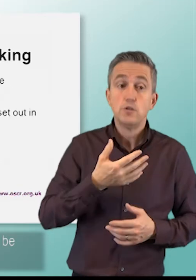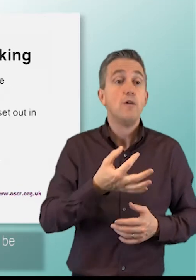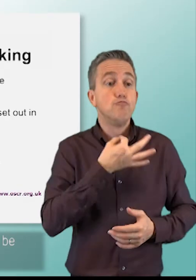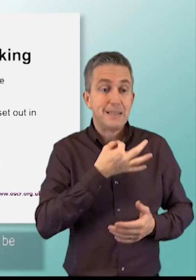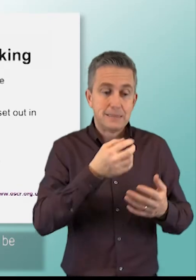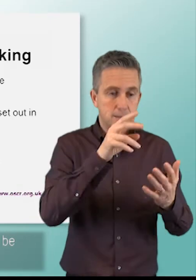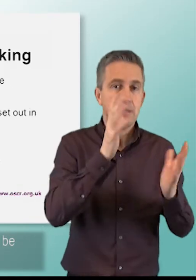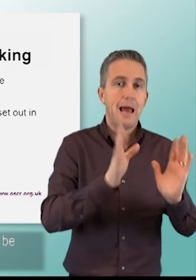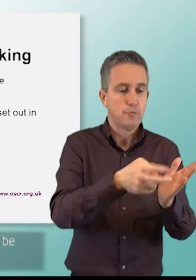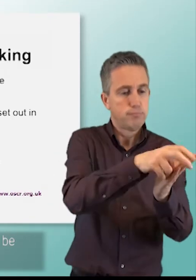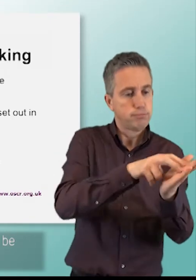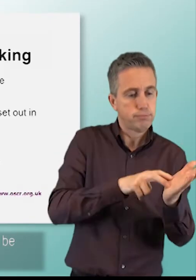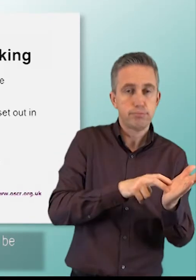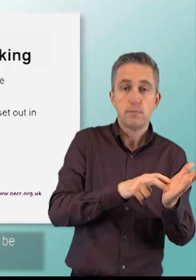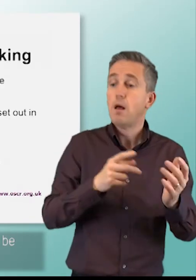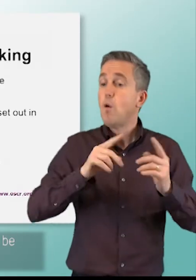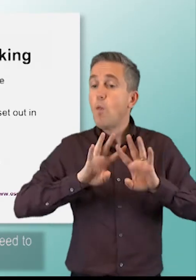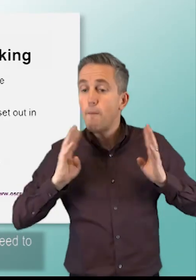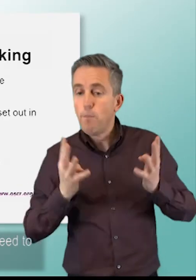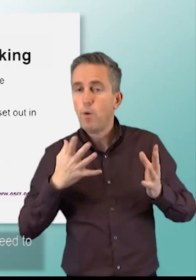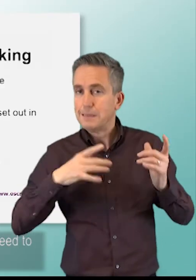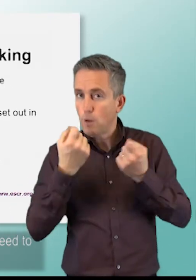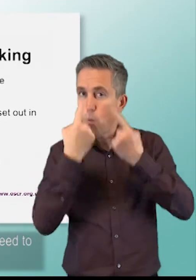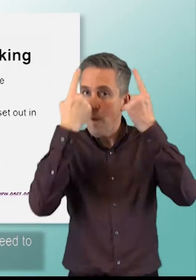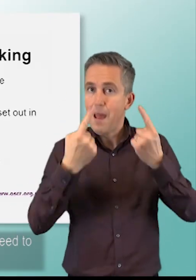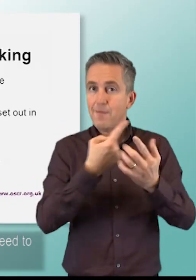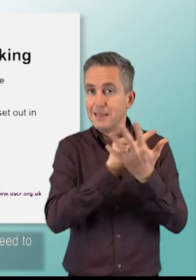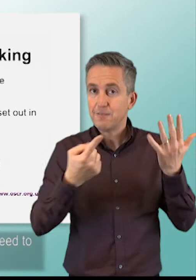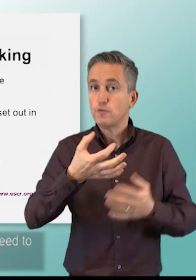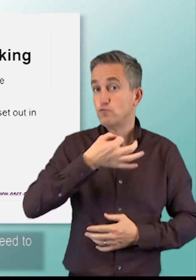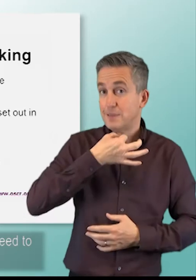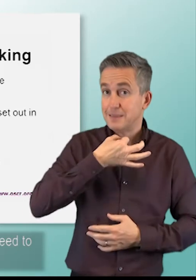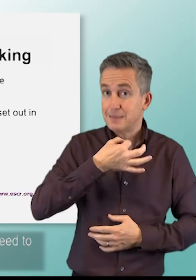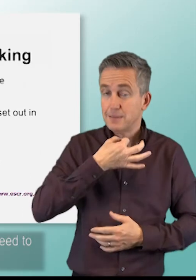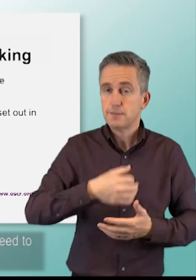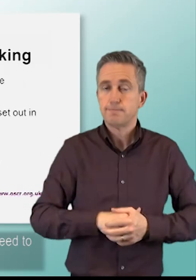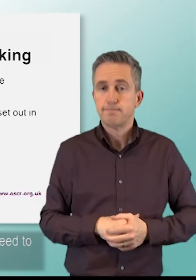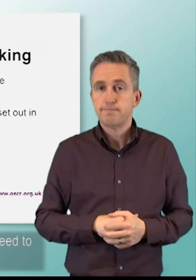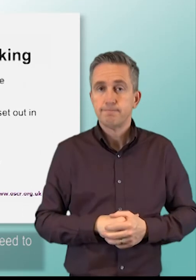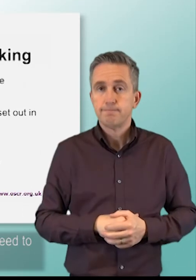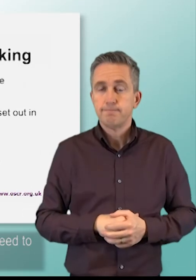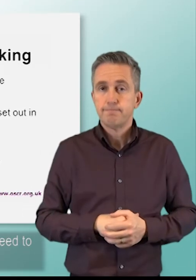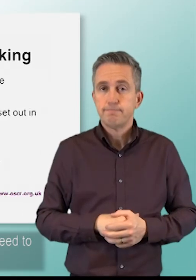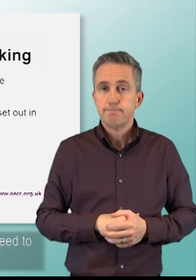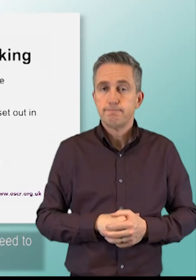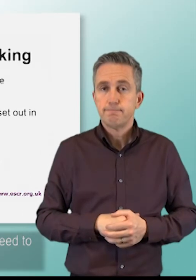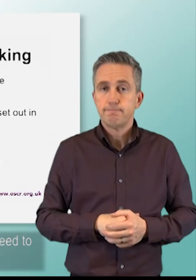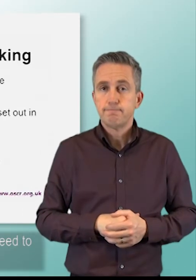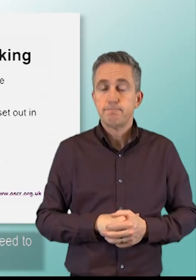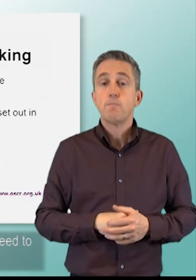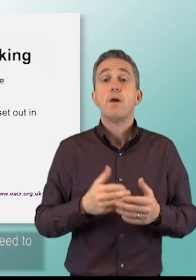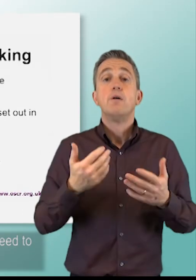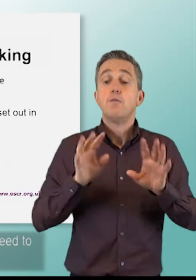to be aware of, so that, again, they can contribute effectively to good decision-making. And decisions also need to be made